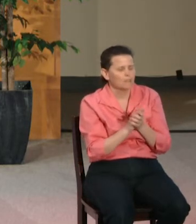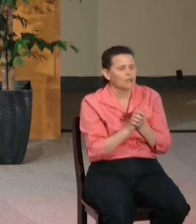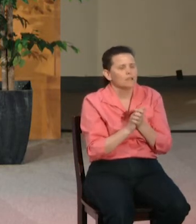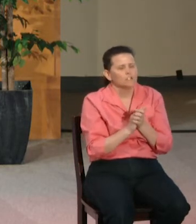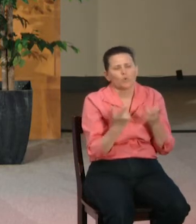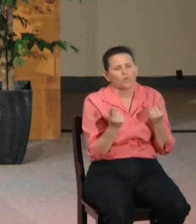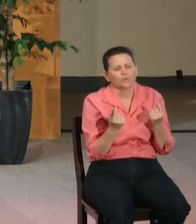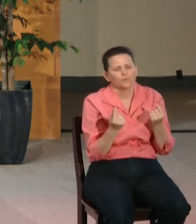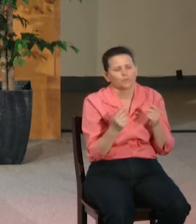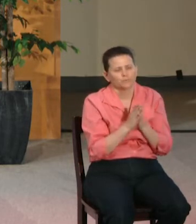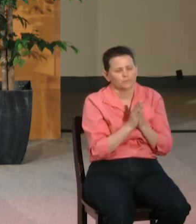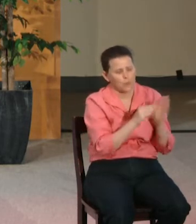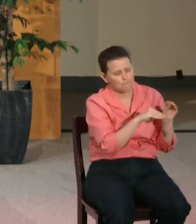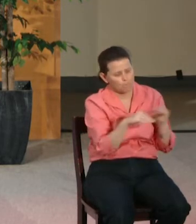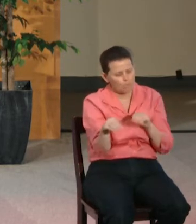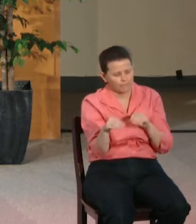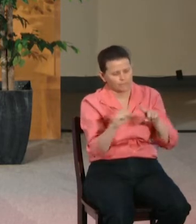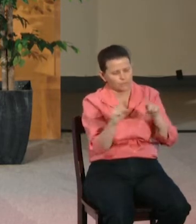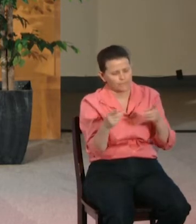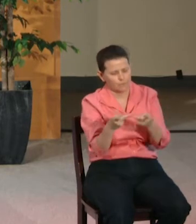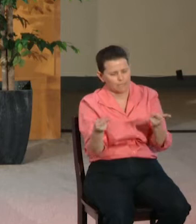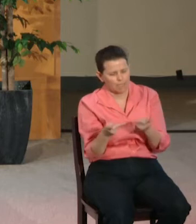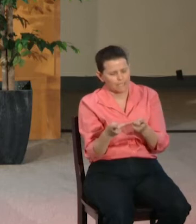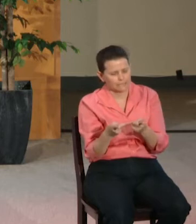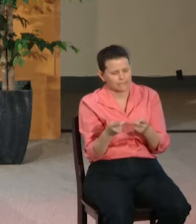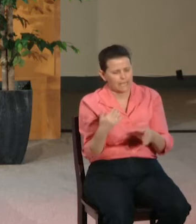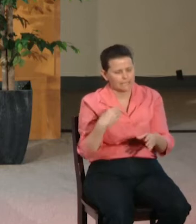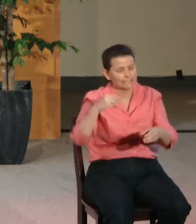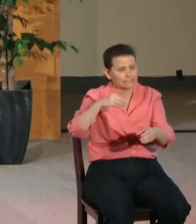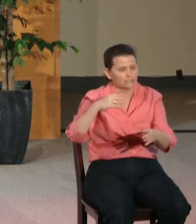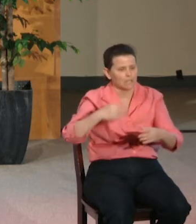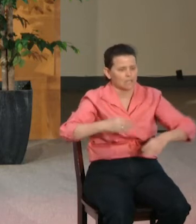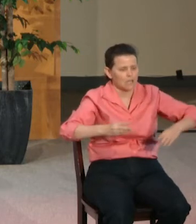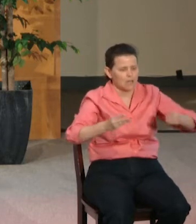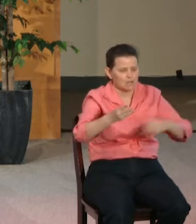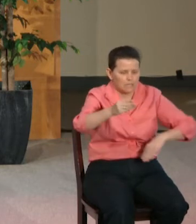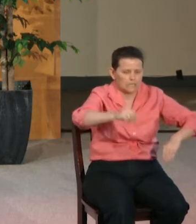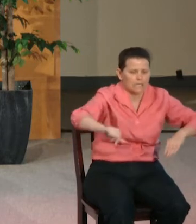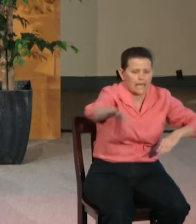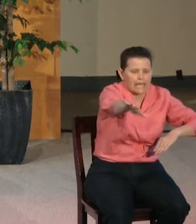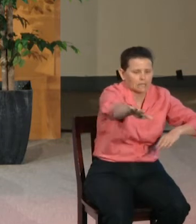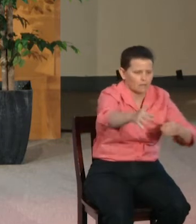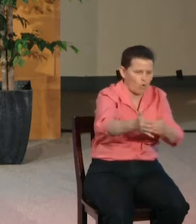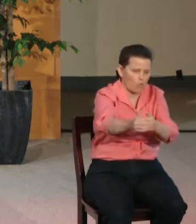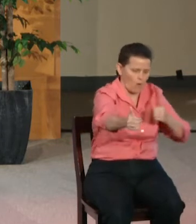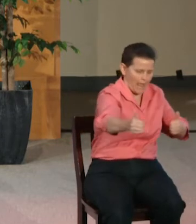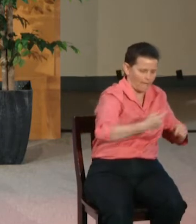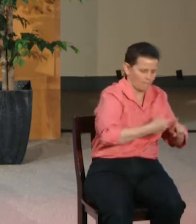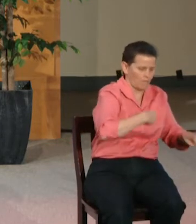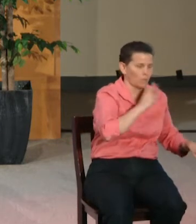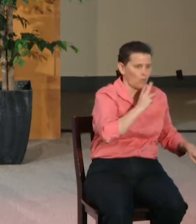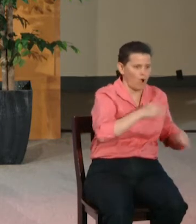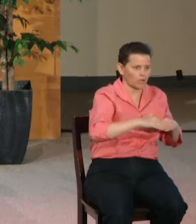to a location, their breeding ground, that is far enough inland that there's a stability with